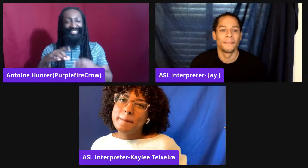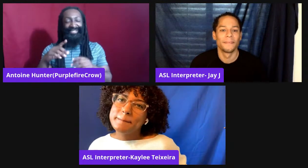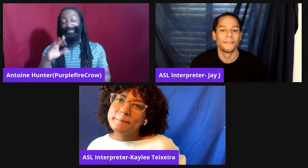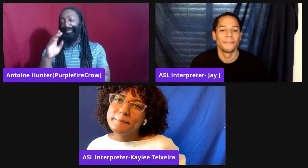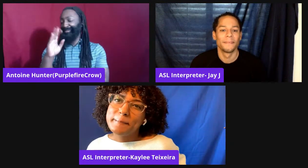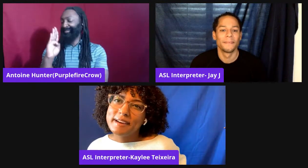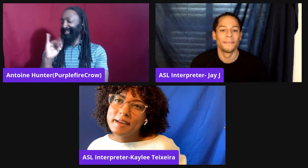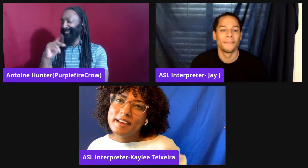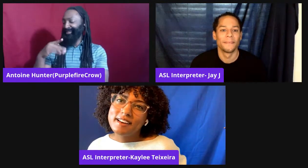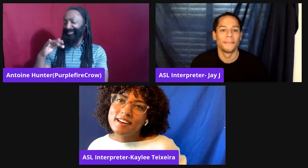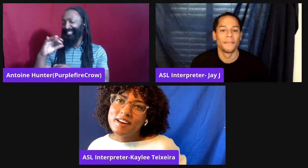My